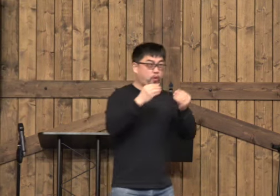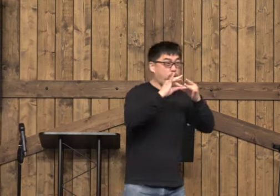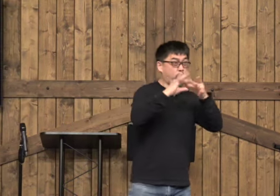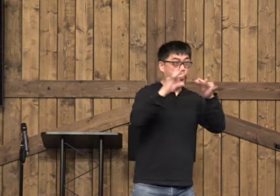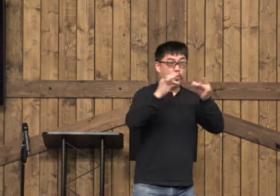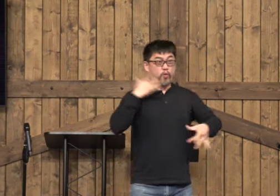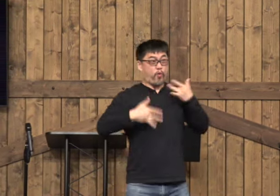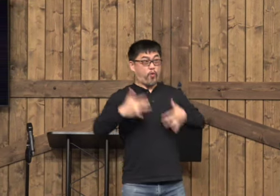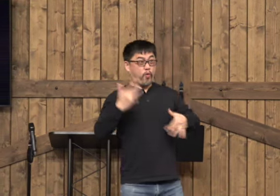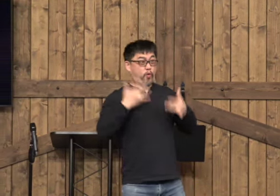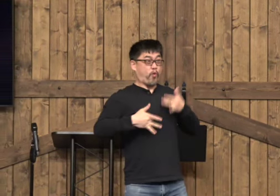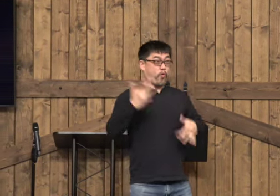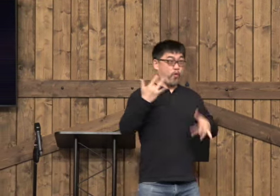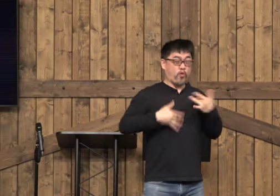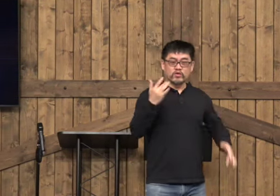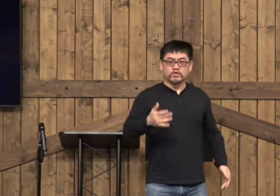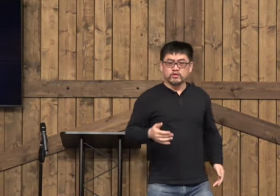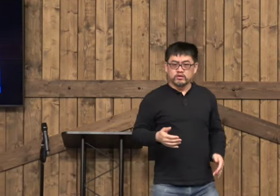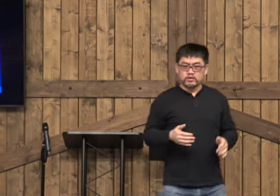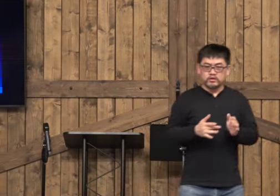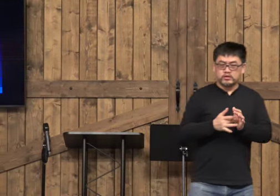excited. They just thought, wow, this is amazing.